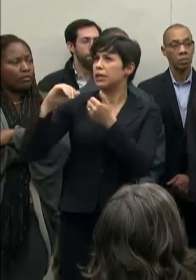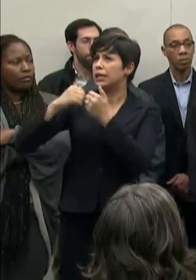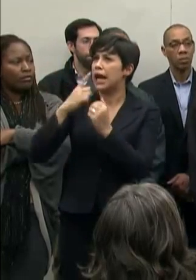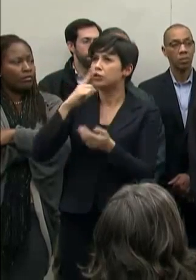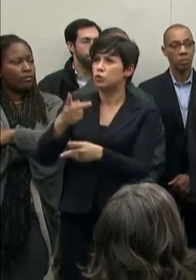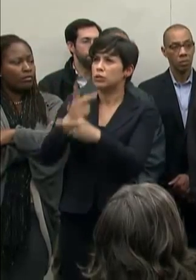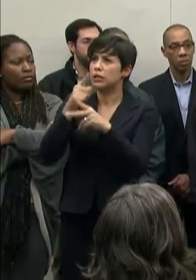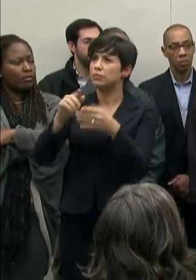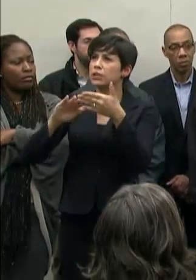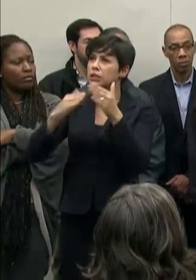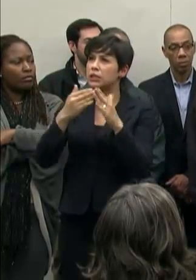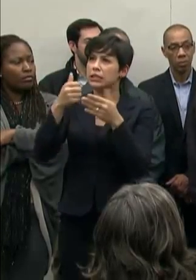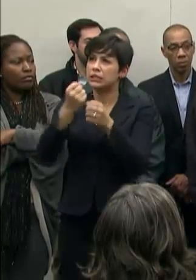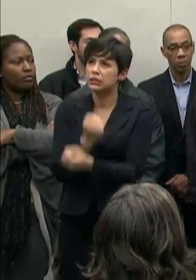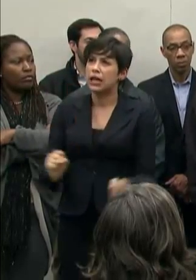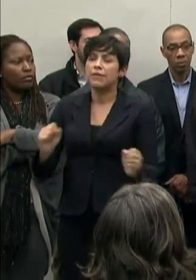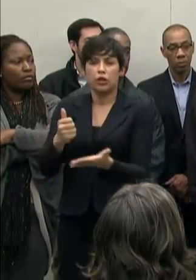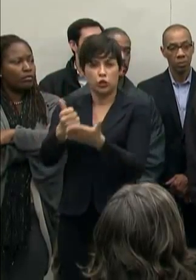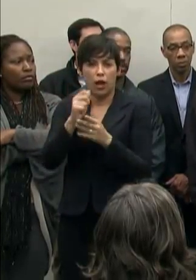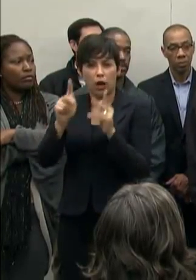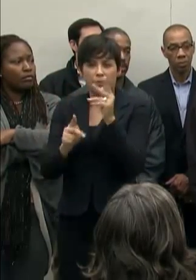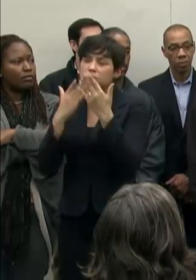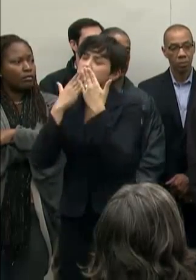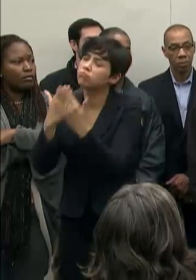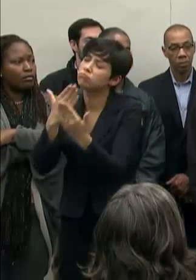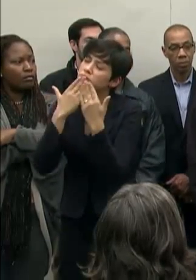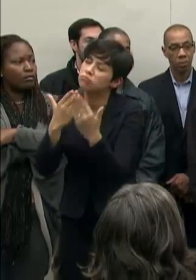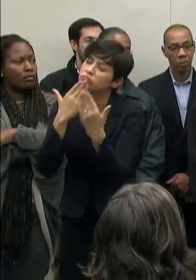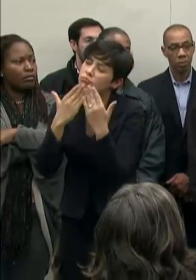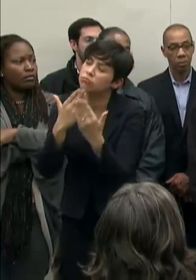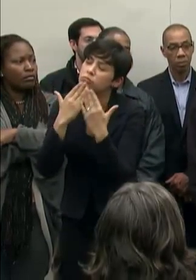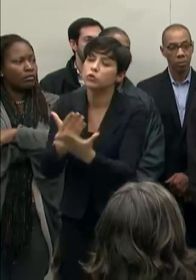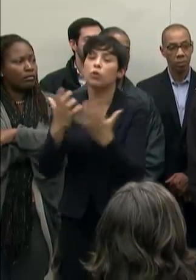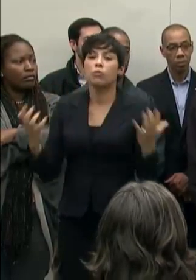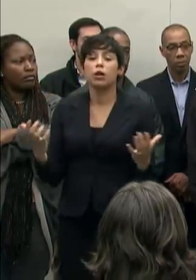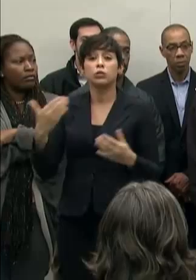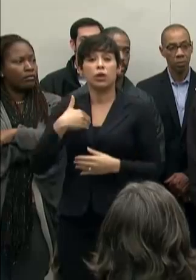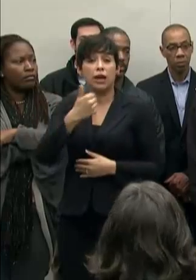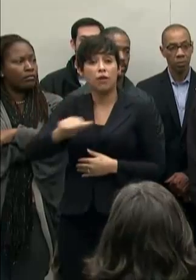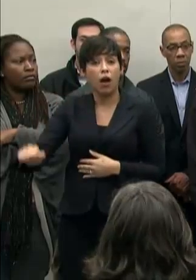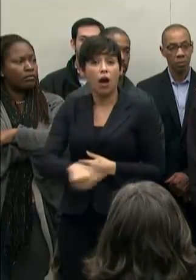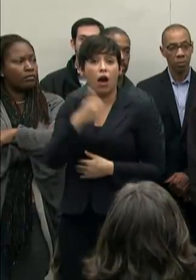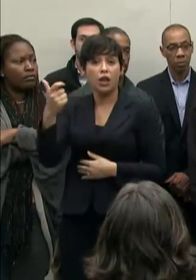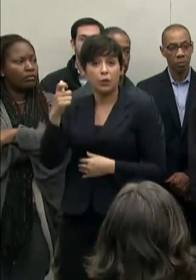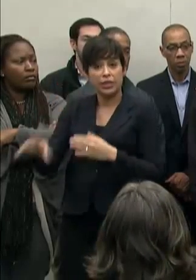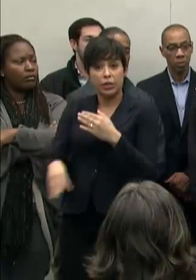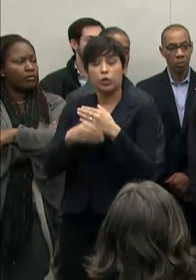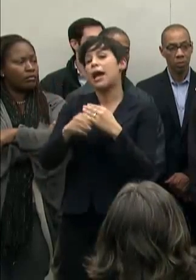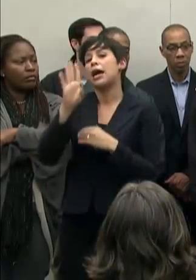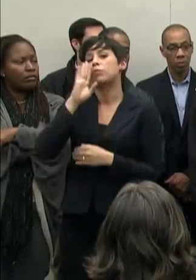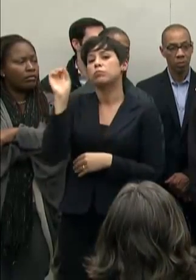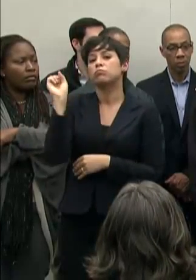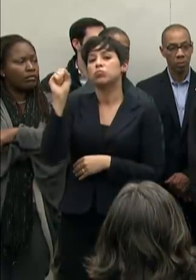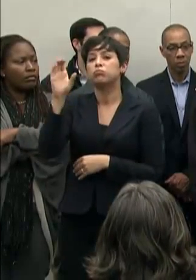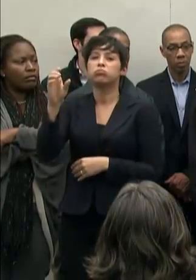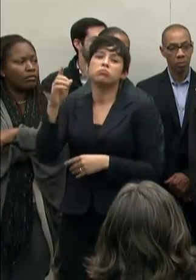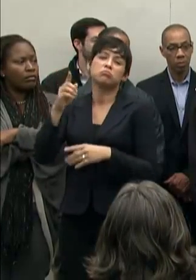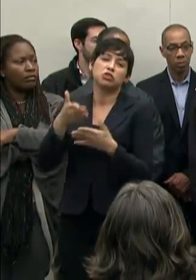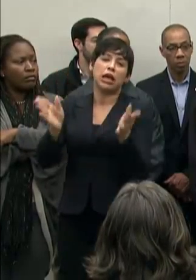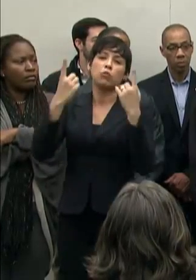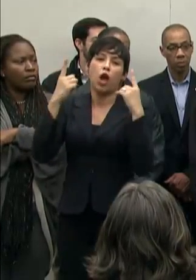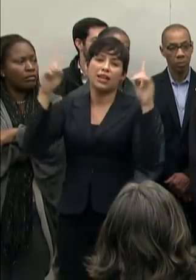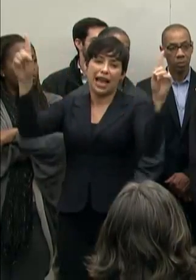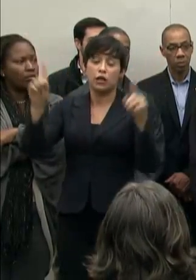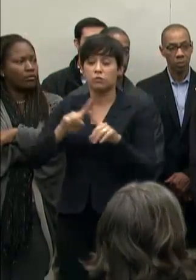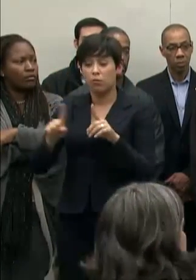help people, and we owe them a debt of gratitude. If we have anything else to say, we'll just put out announcements, but